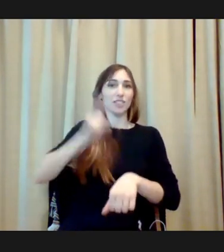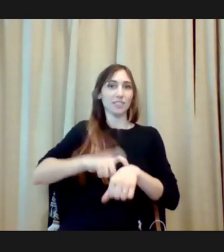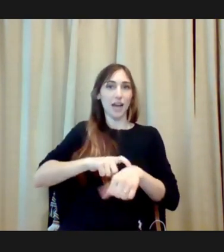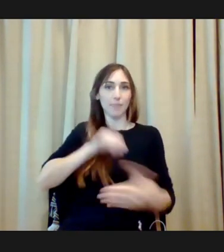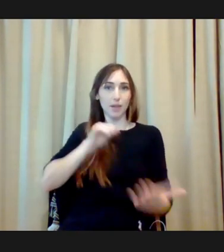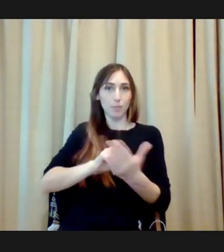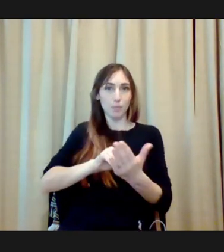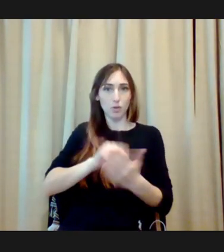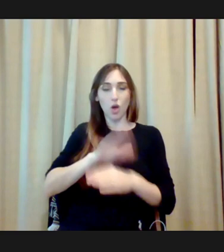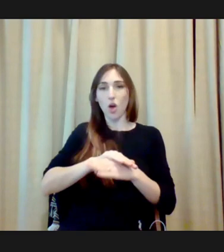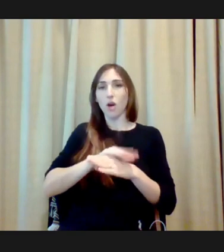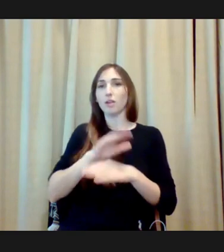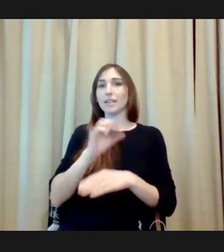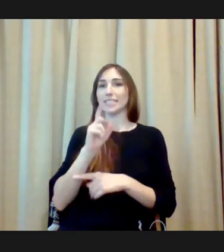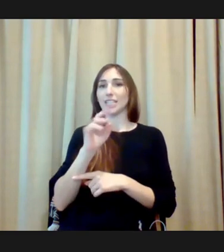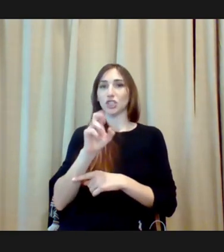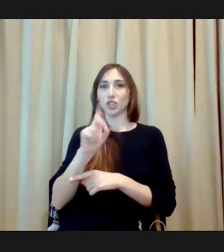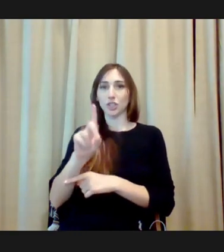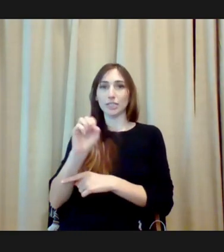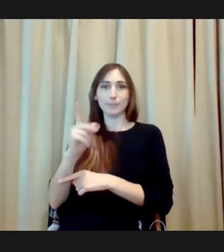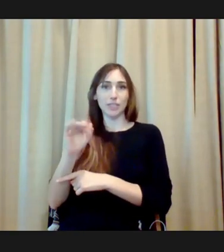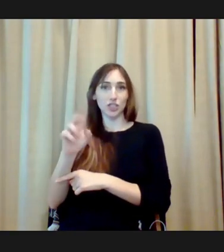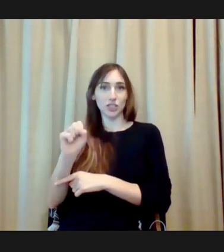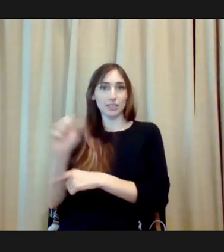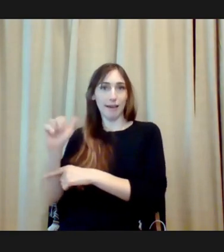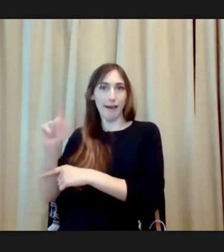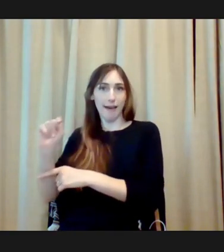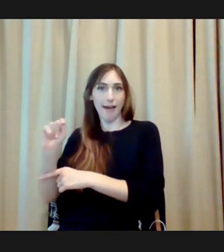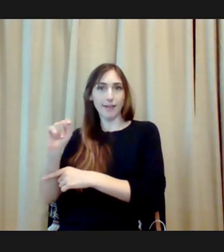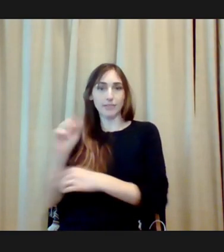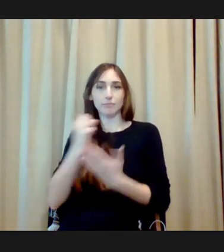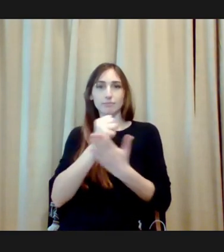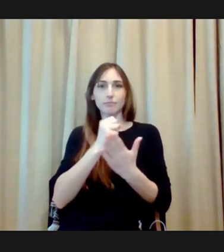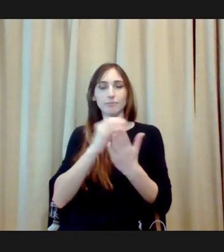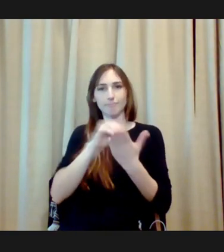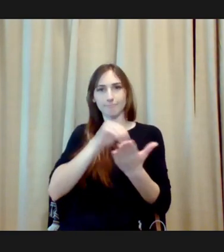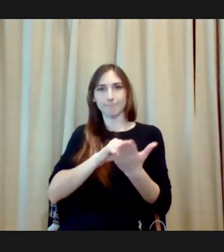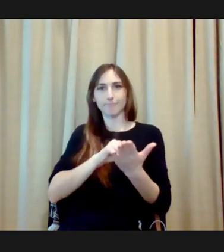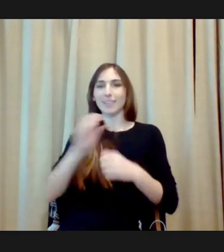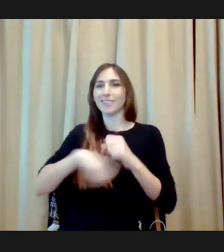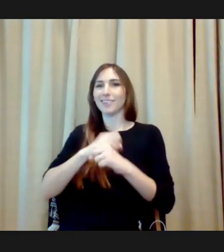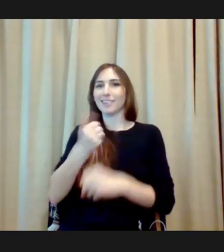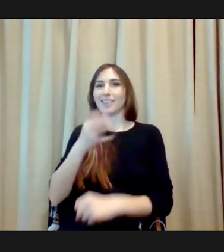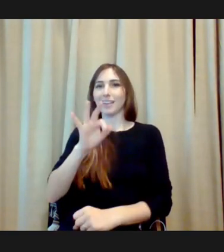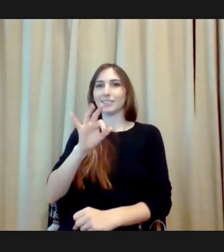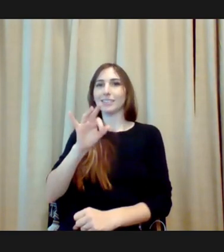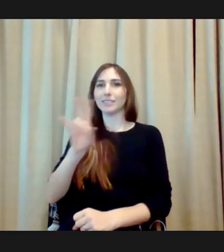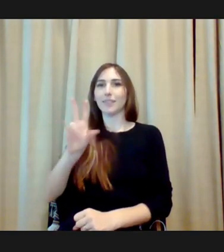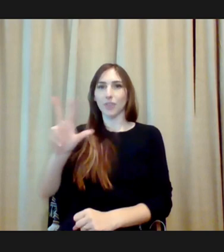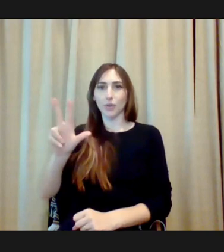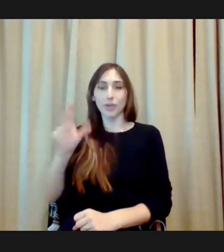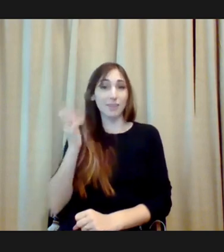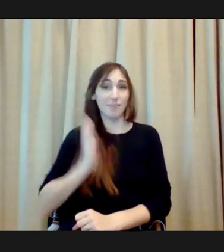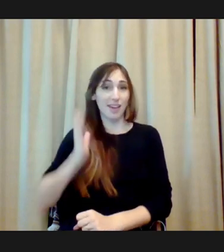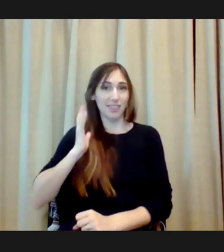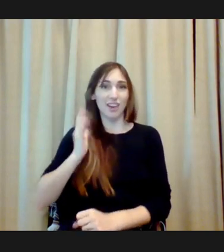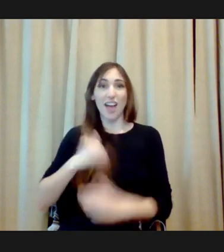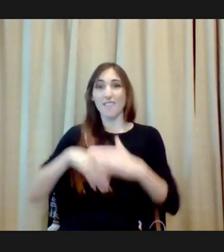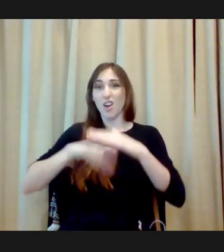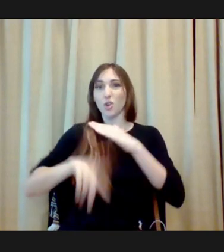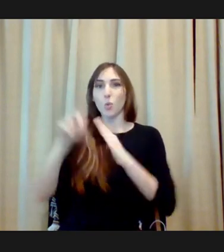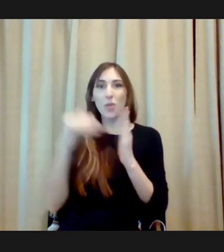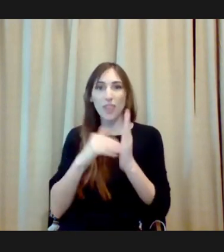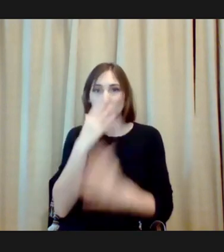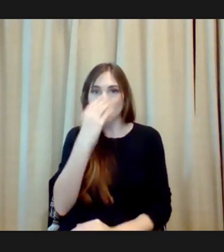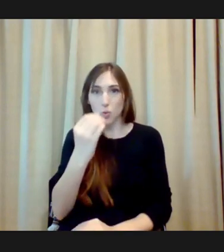Endangered Species Act that was passed in 73, they were listed in 74. And at that time, we had fewer than 1,000 wolves. And they were all just